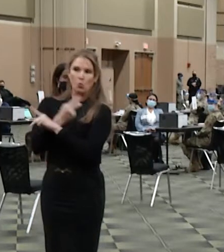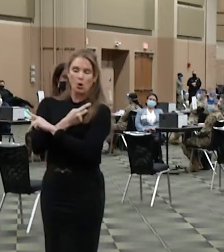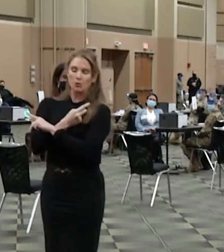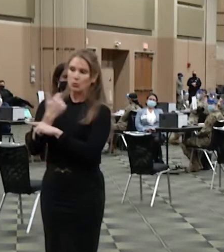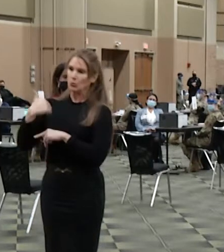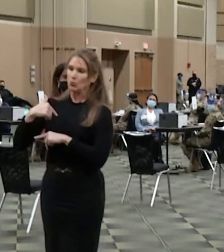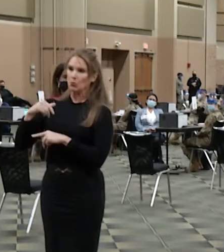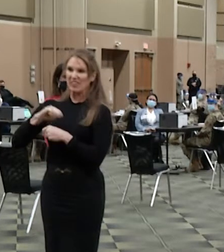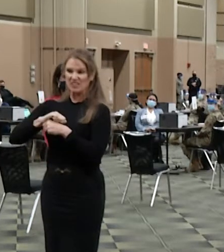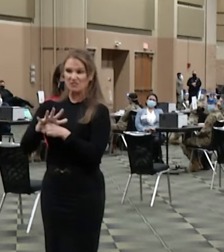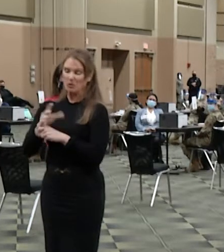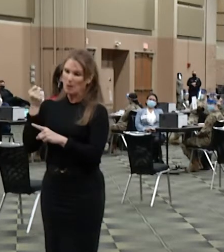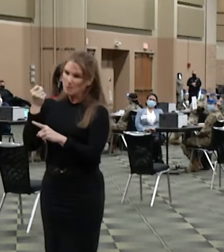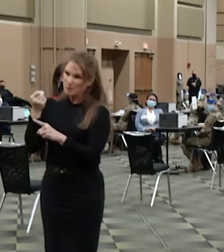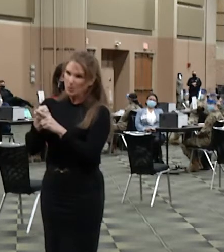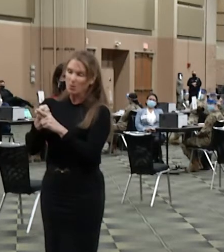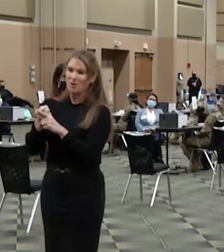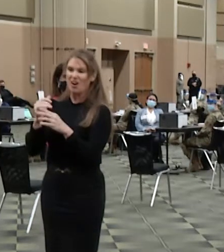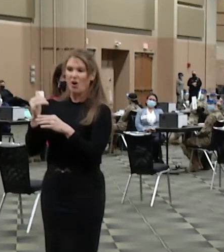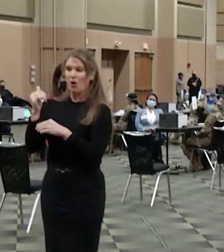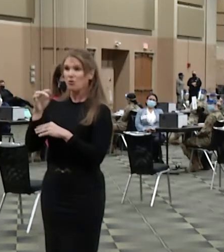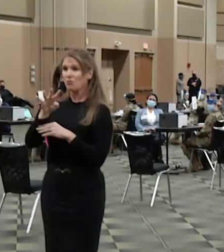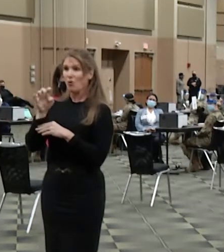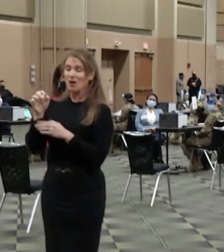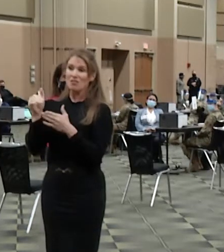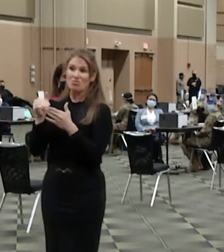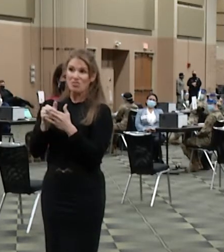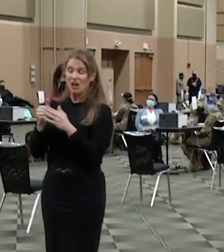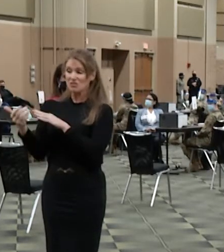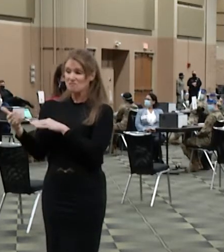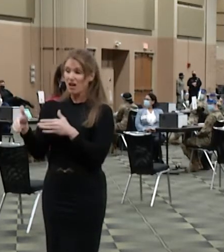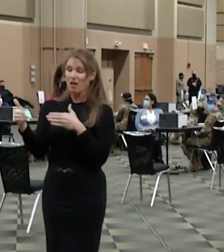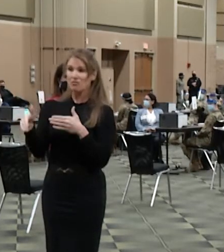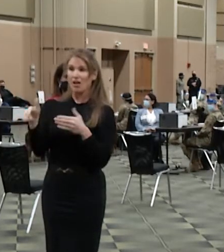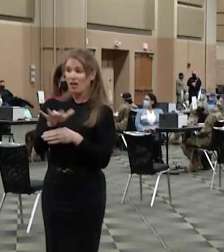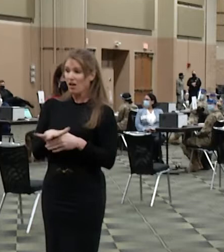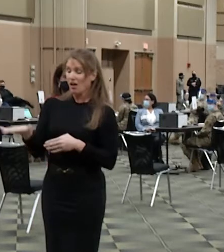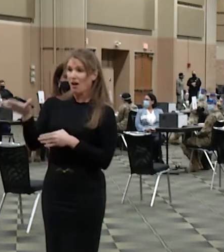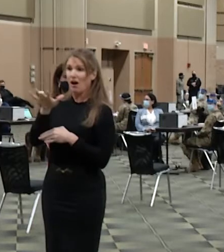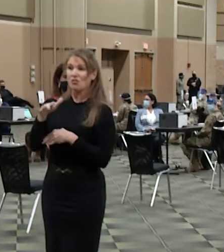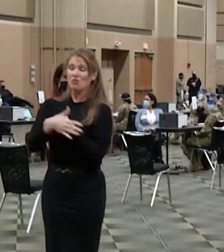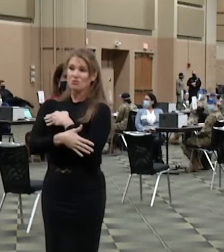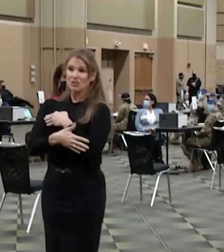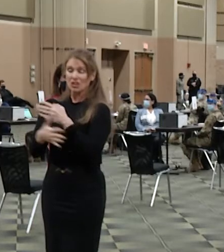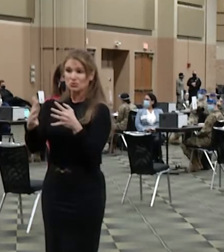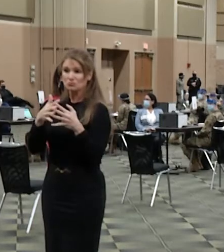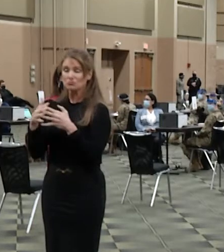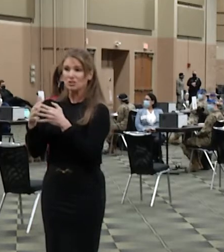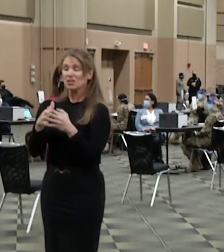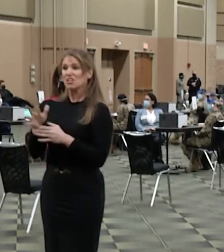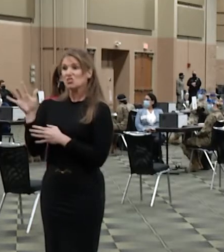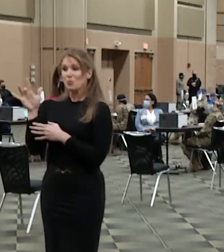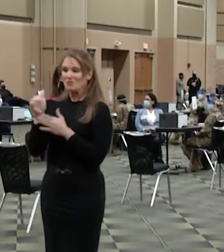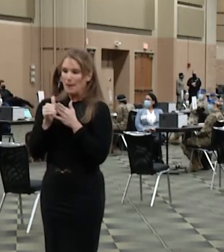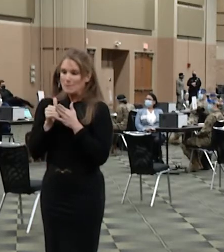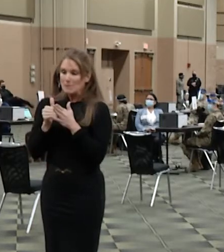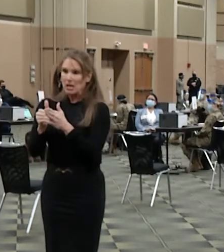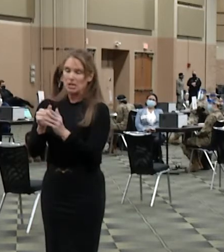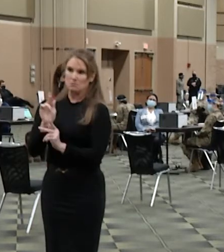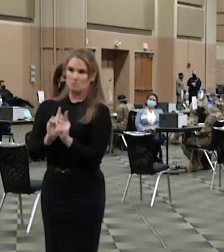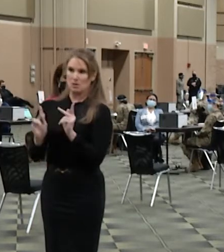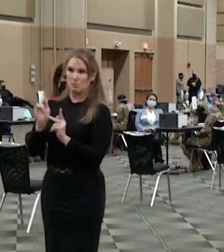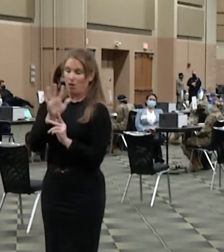this virus. Over 400,000 deaths across this country. 25 million